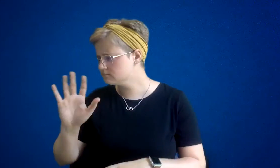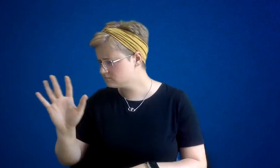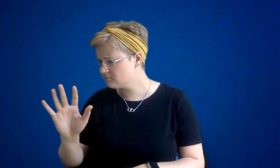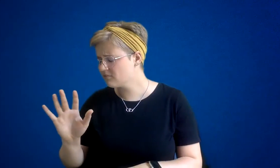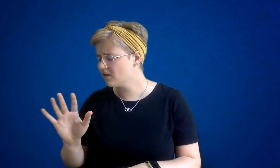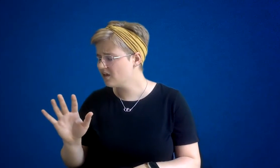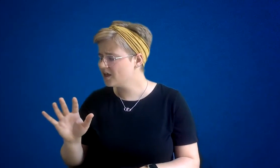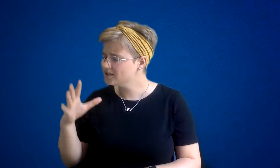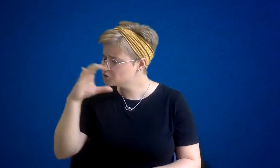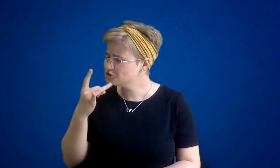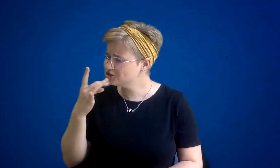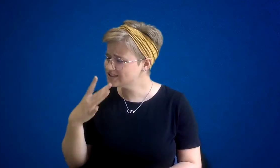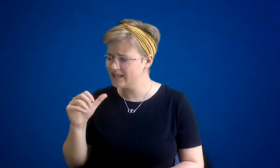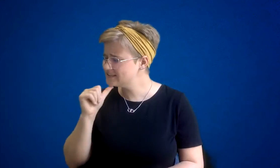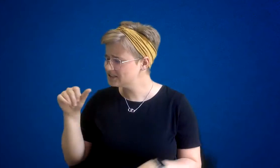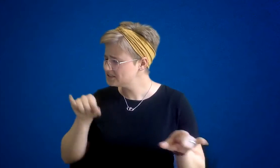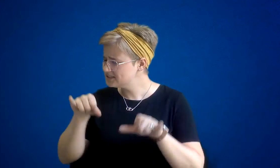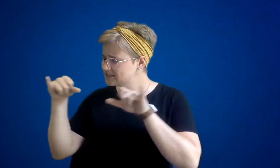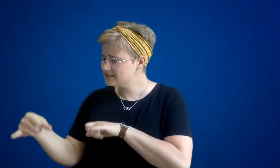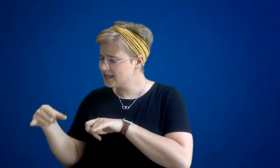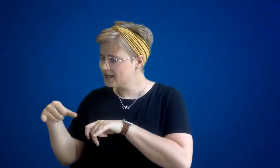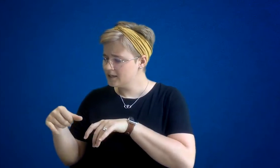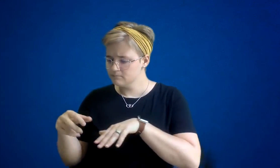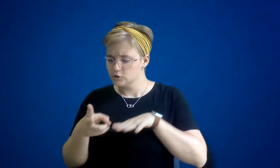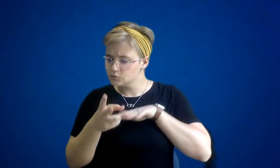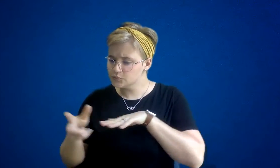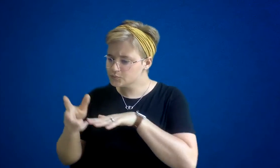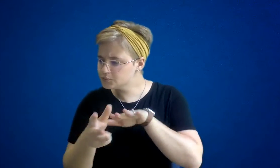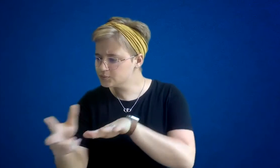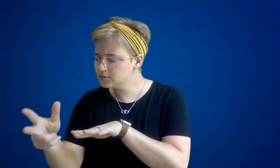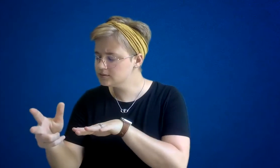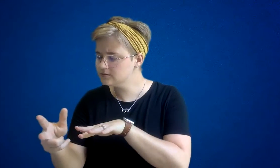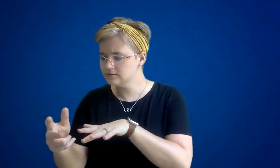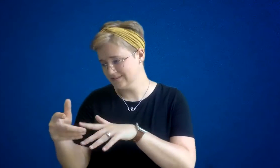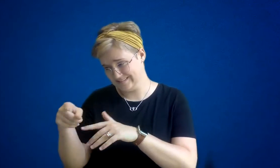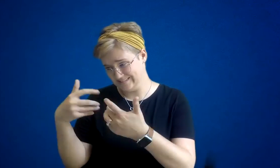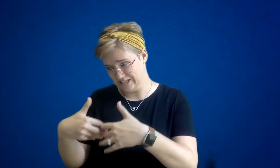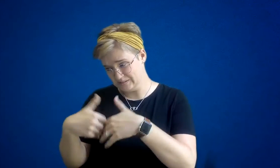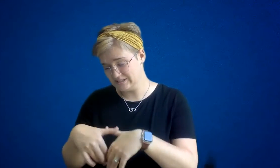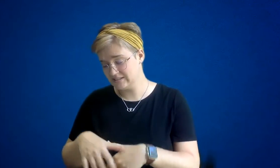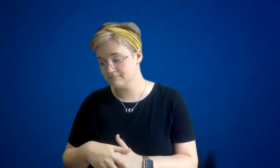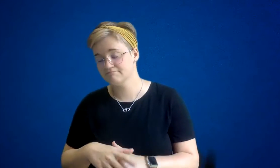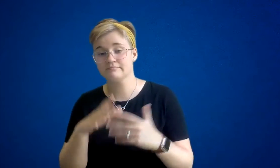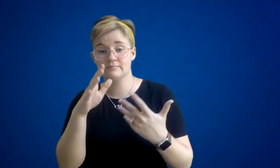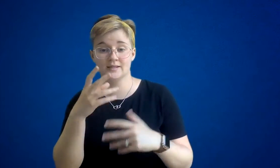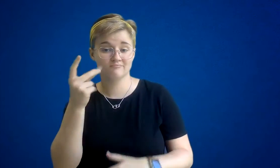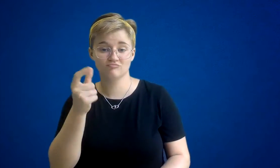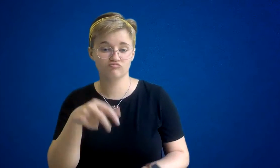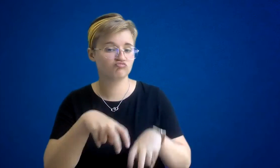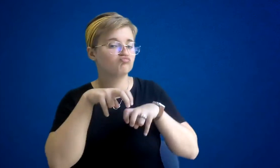snow, he told her. But Searchlight just stood there and would not move. You don't have the